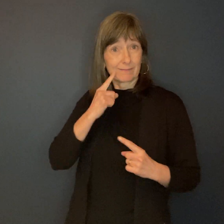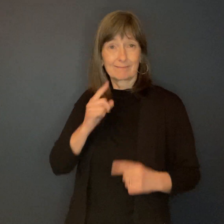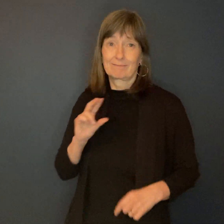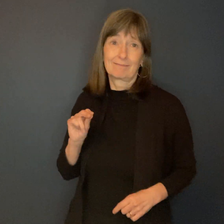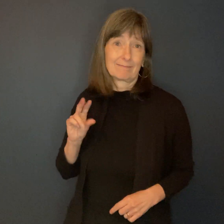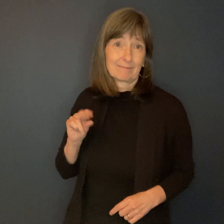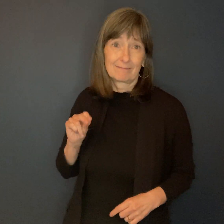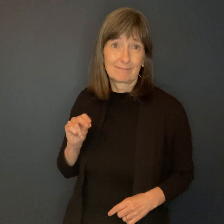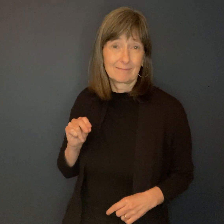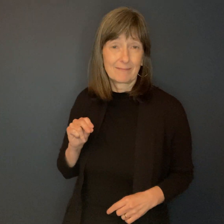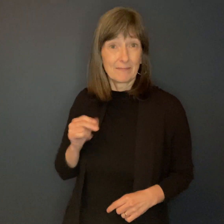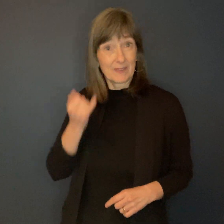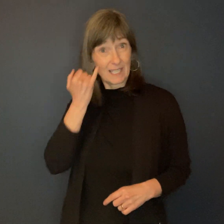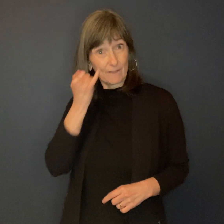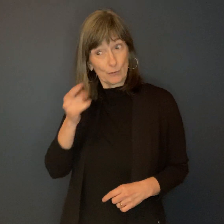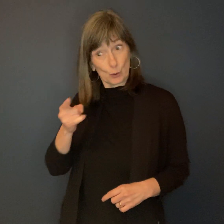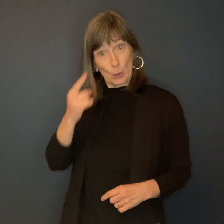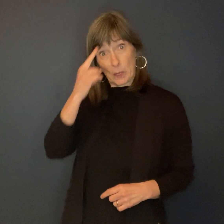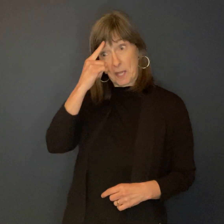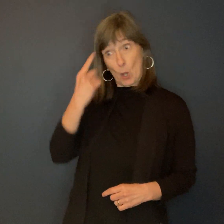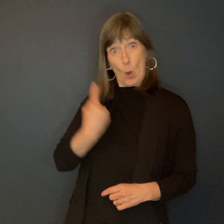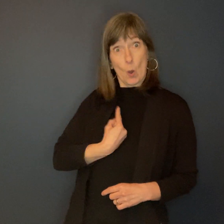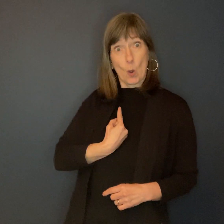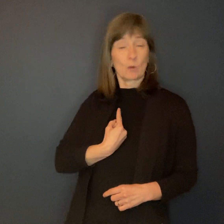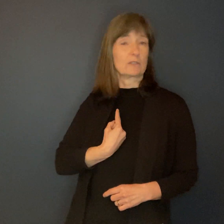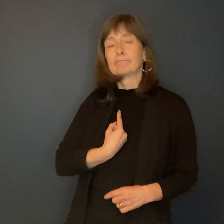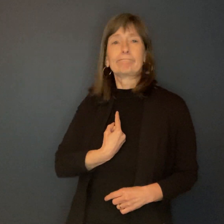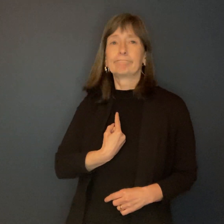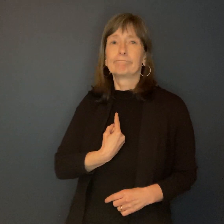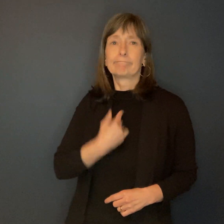you're doing it alone, you're thinking wrongly. That collaborative